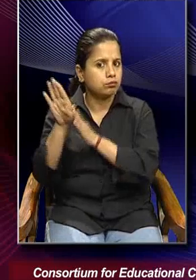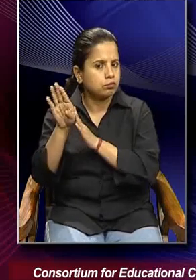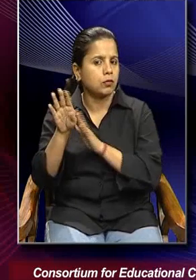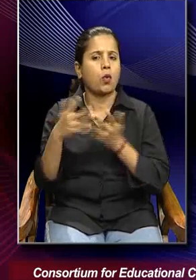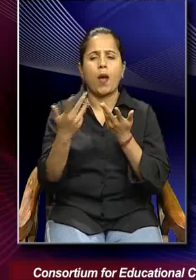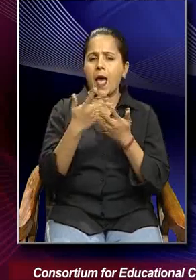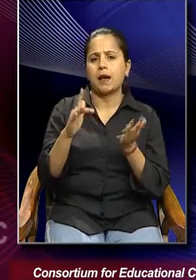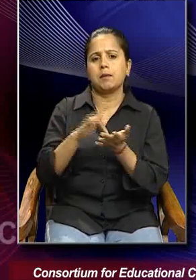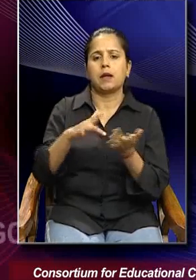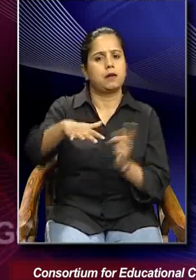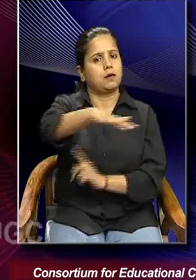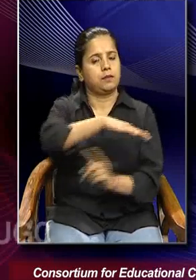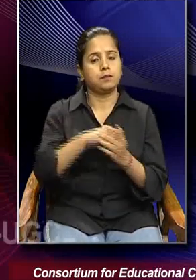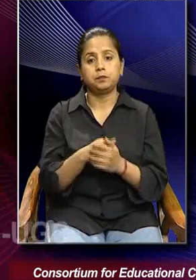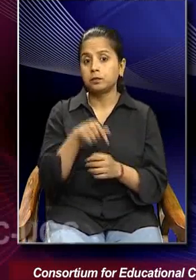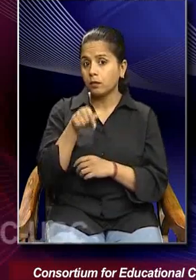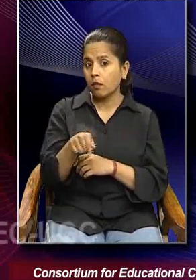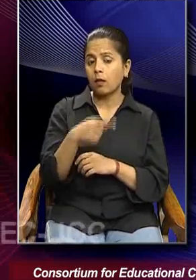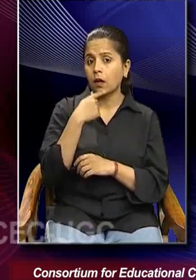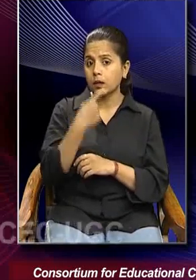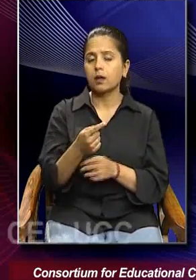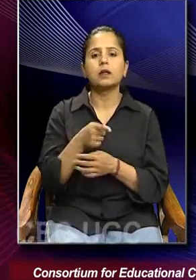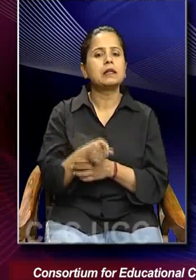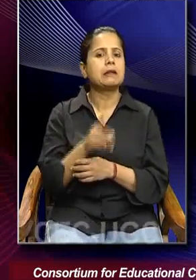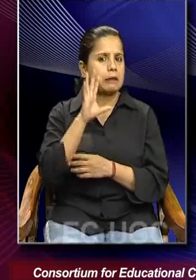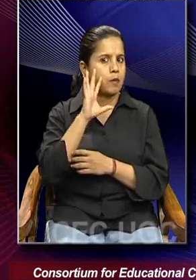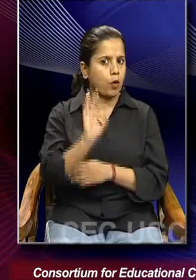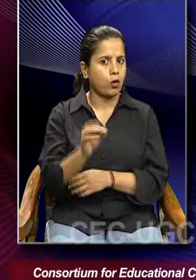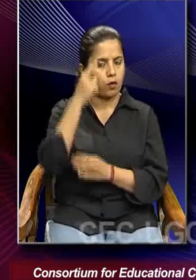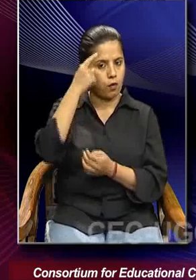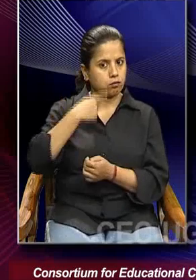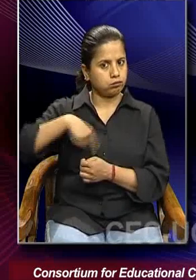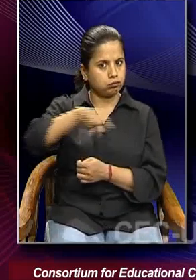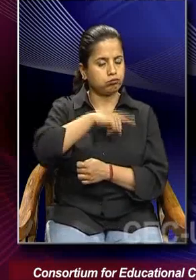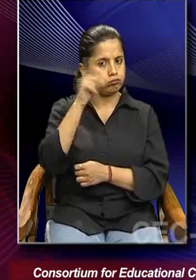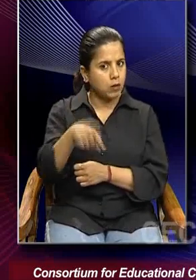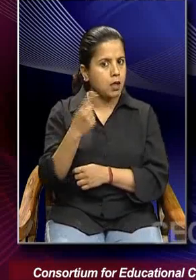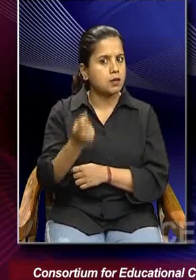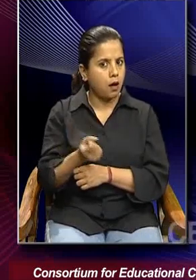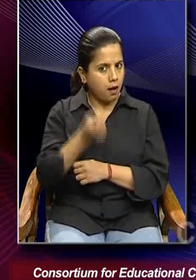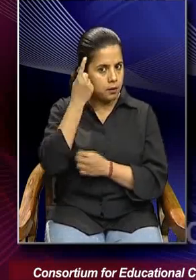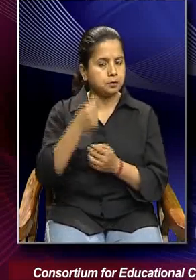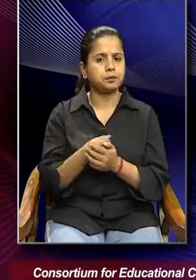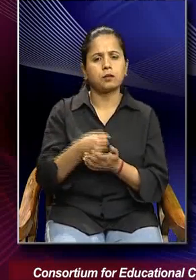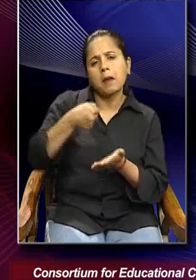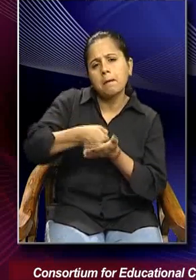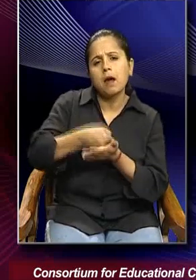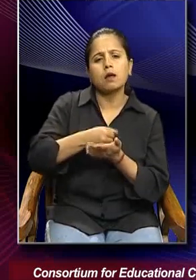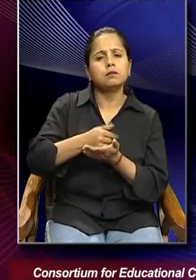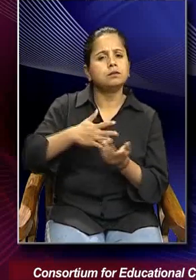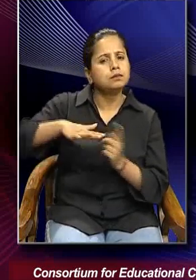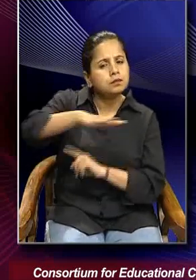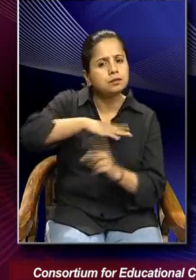any area. So therefore, it is important for us to understand the basic framework